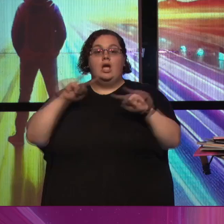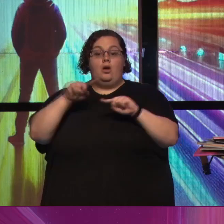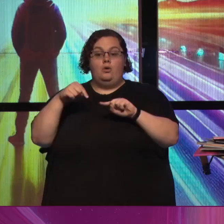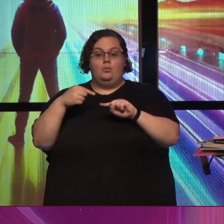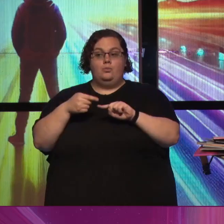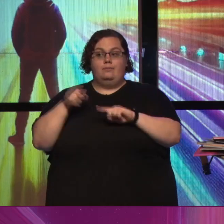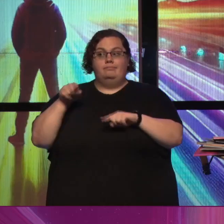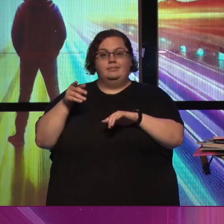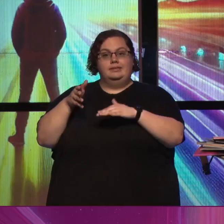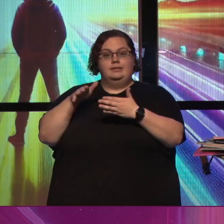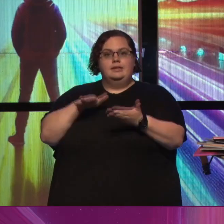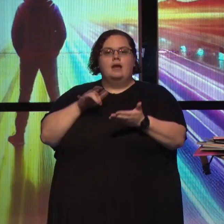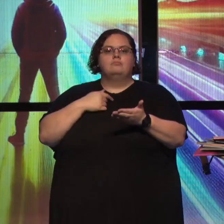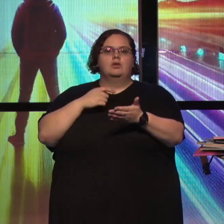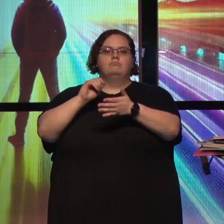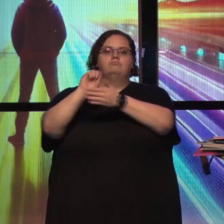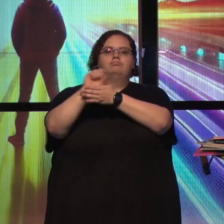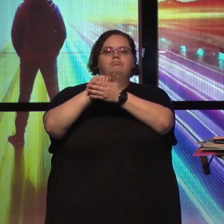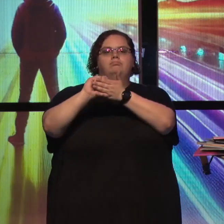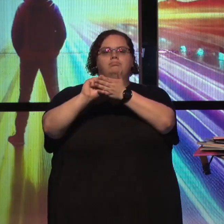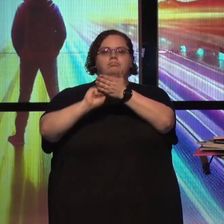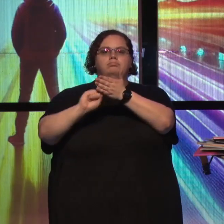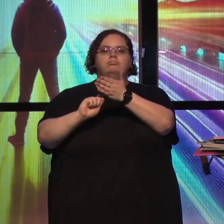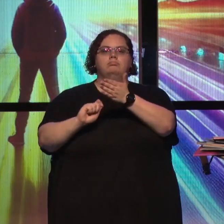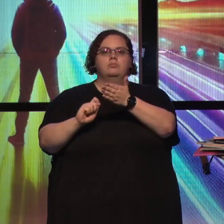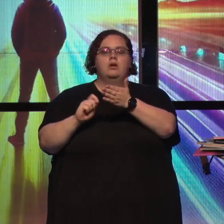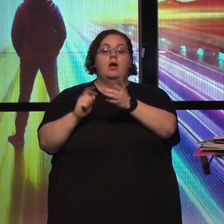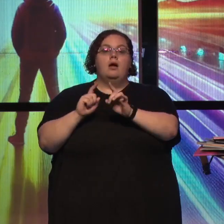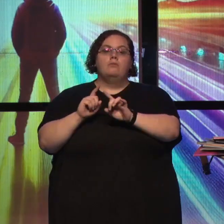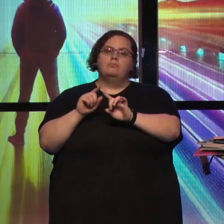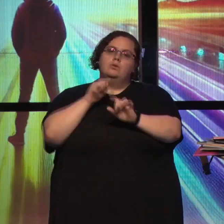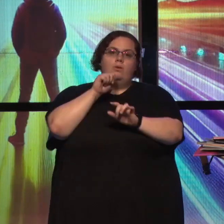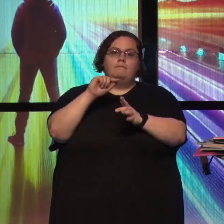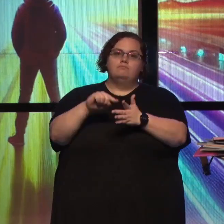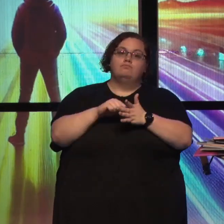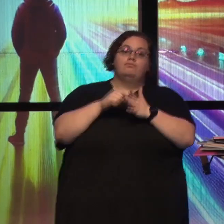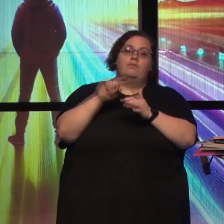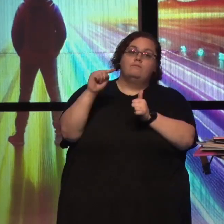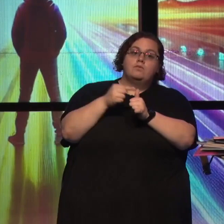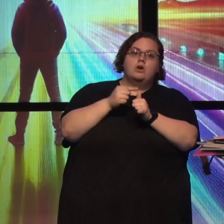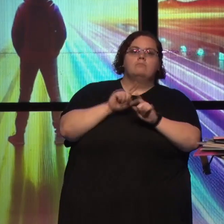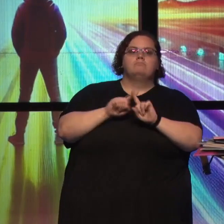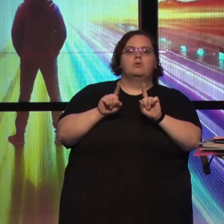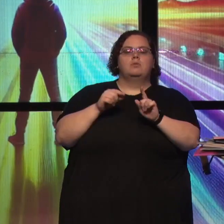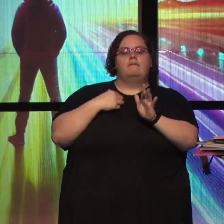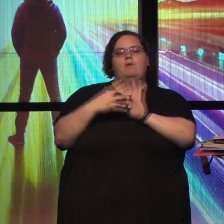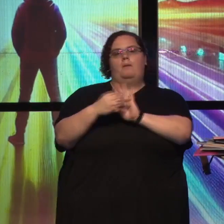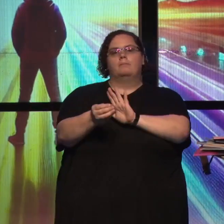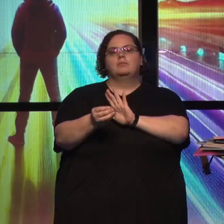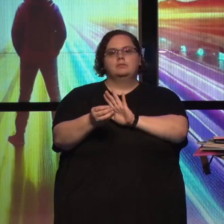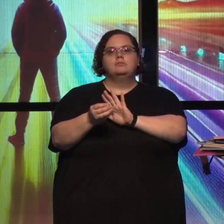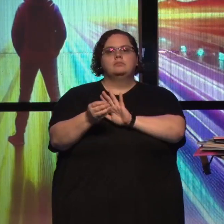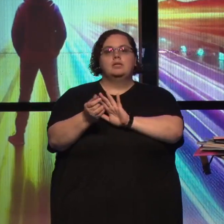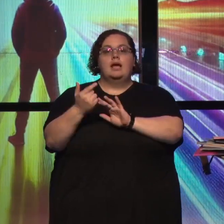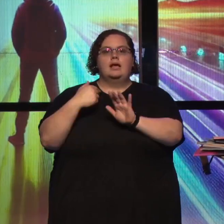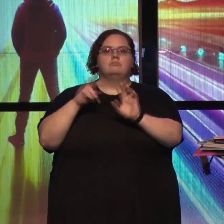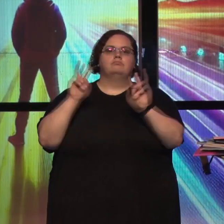them in the front of his mausoleum. And we don't have the original, but we have copies of this. And it's called the Acts of the Divine